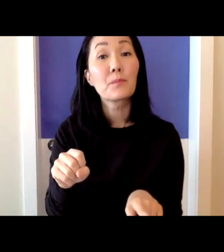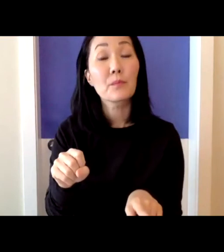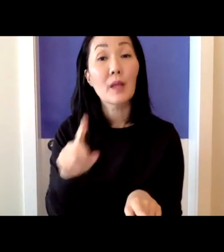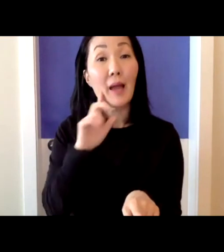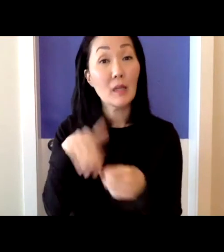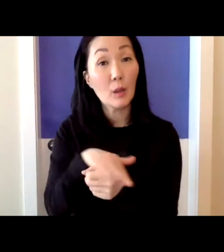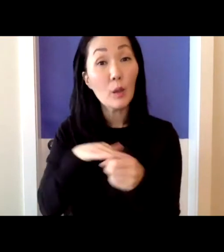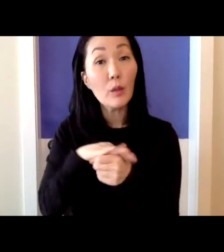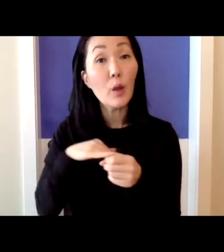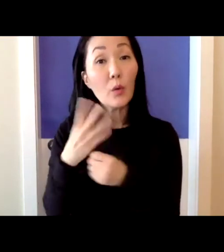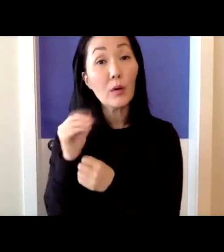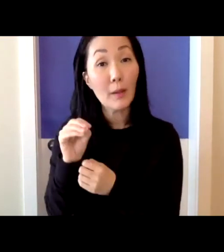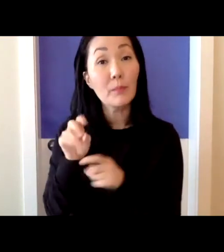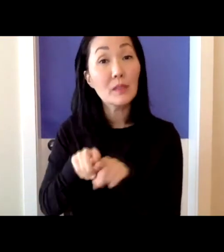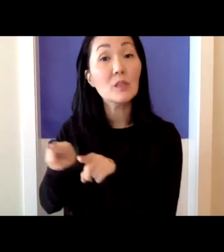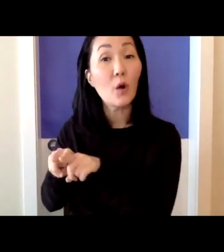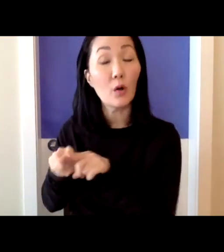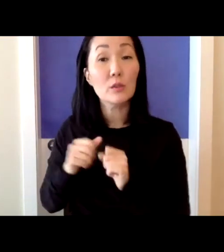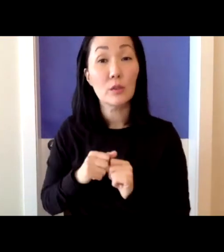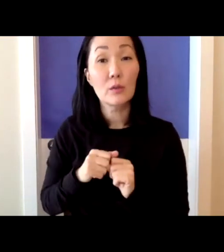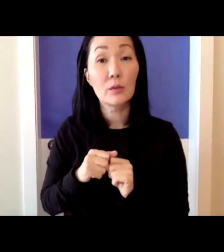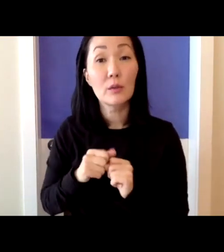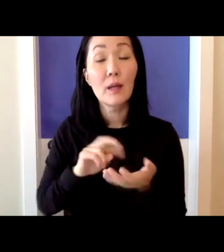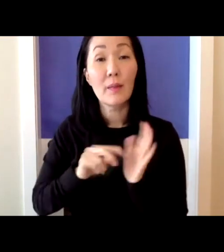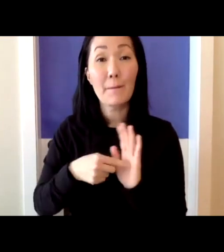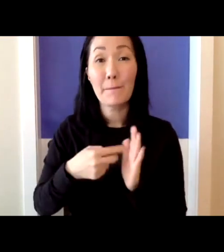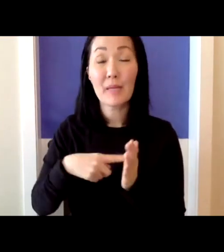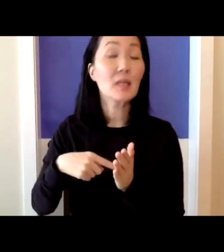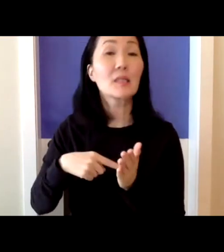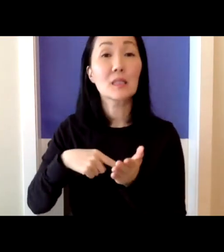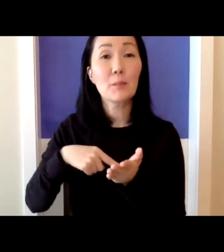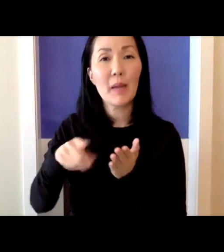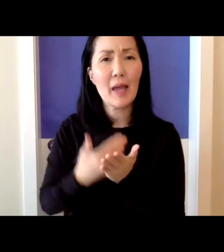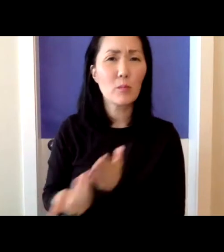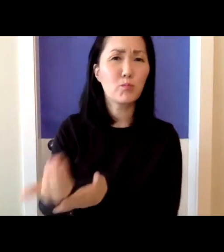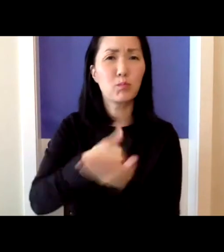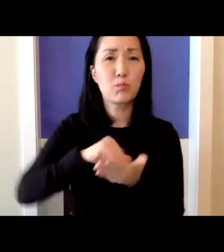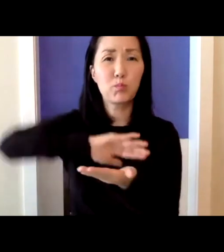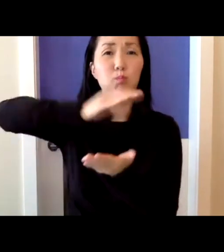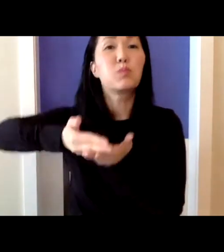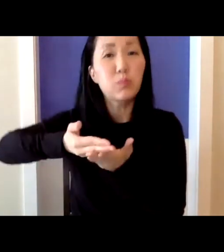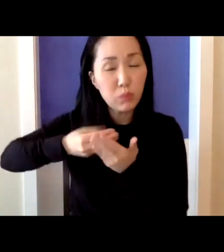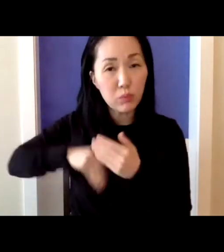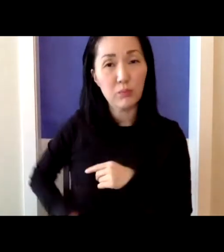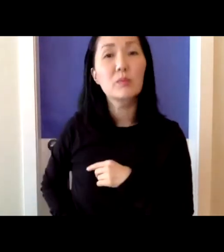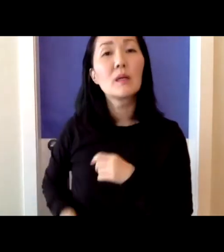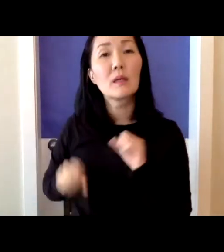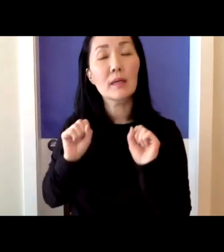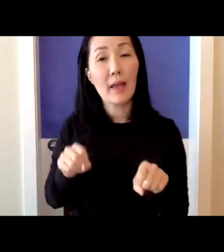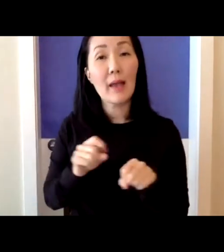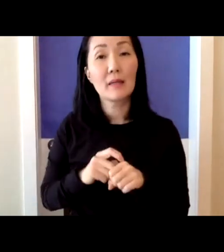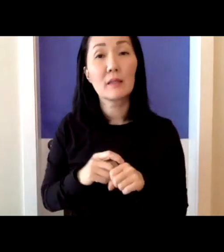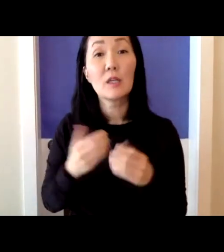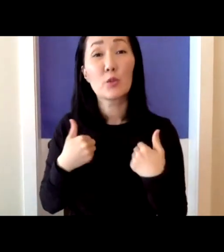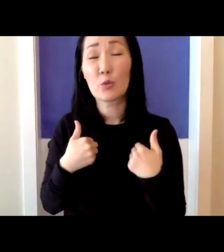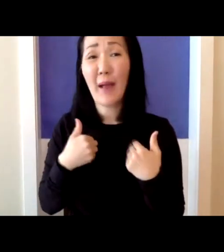companies as well. It enables them to pay these outrageous salaries you hear about in around the world. You have fresh